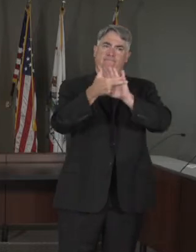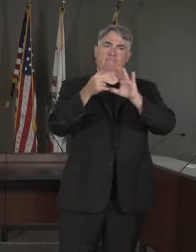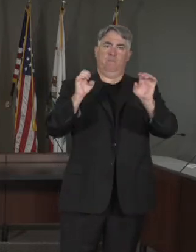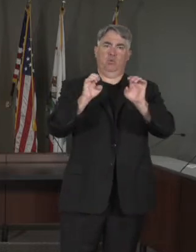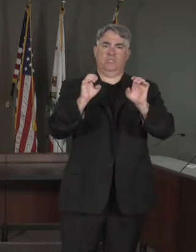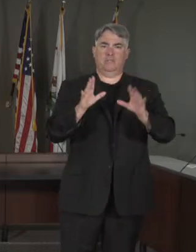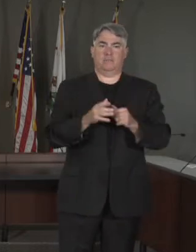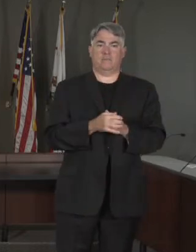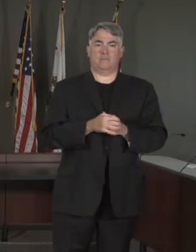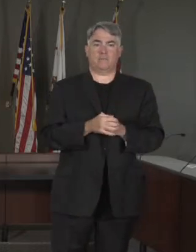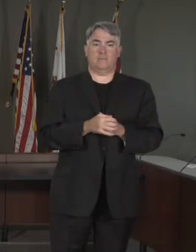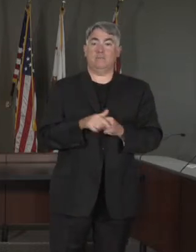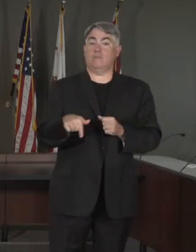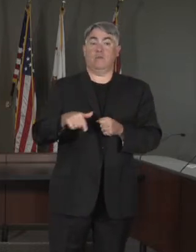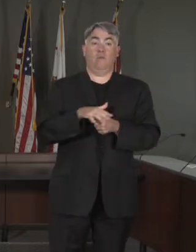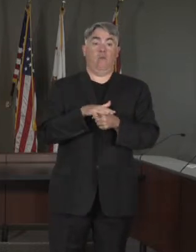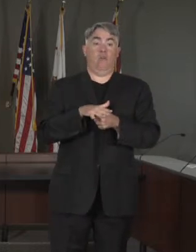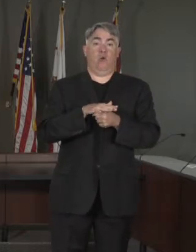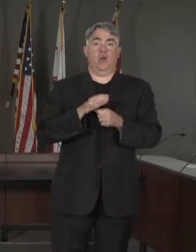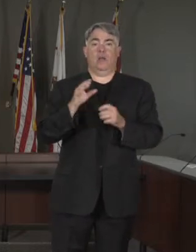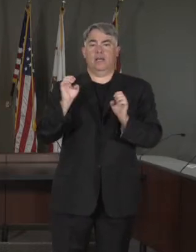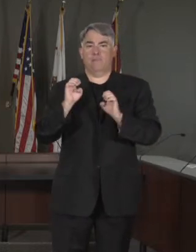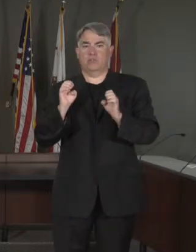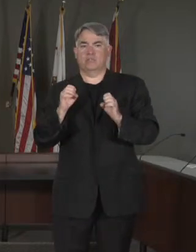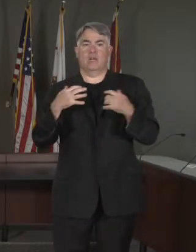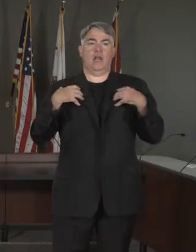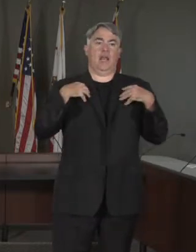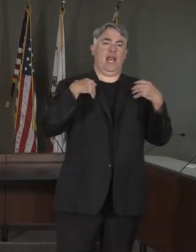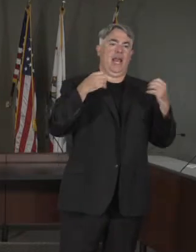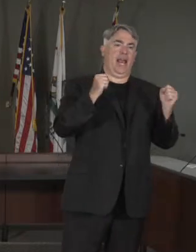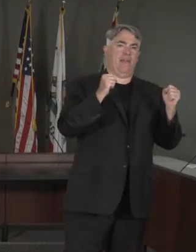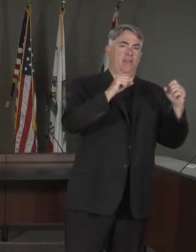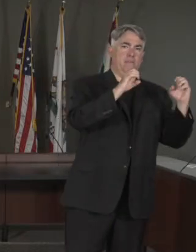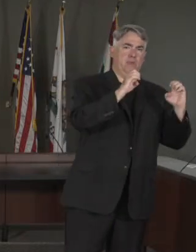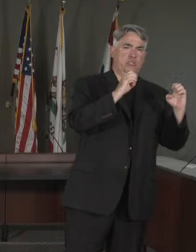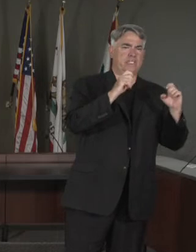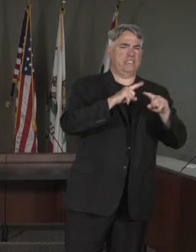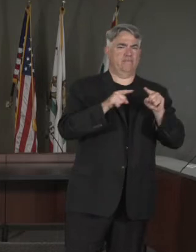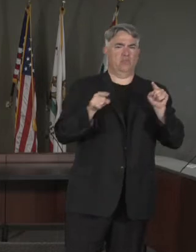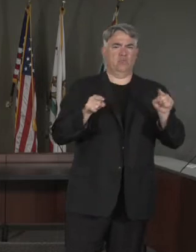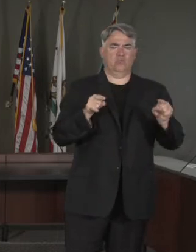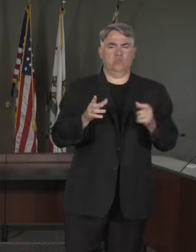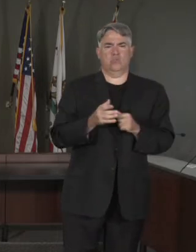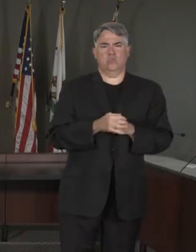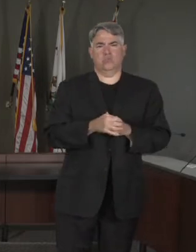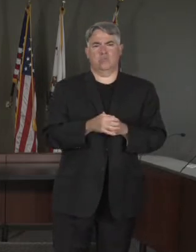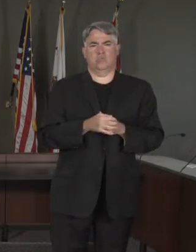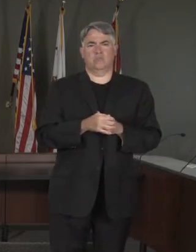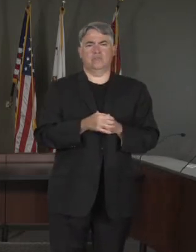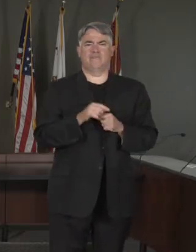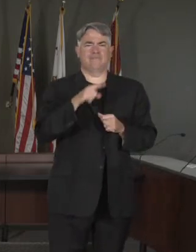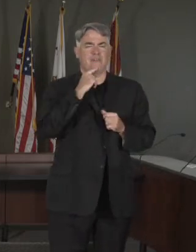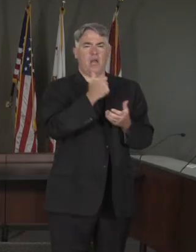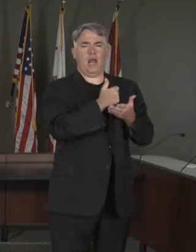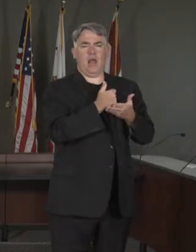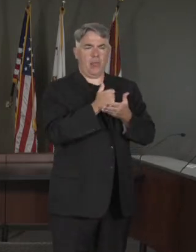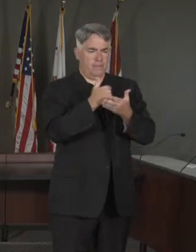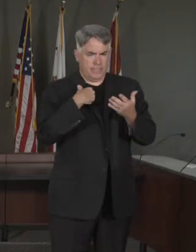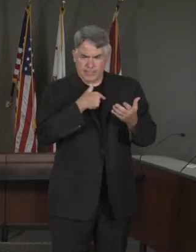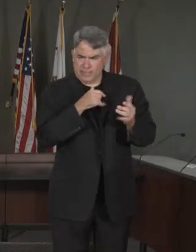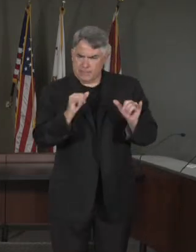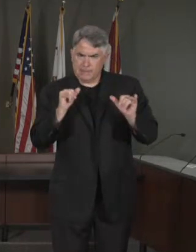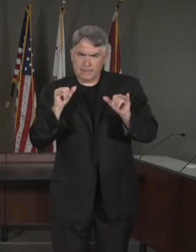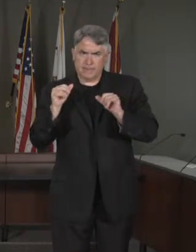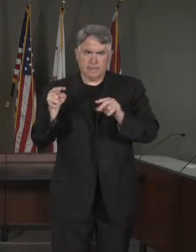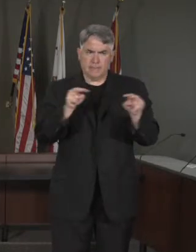local emergency and the health emergency allows us to waive or ease procurement